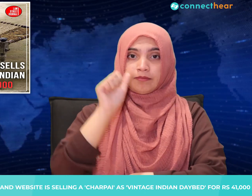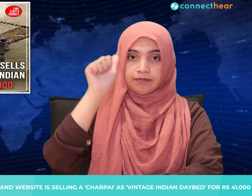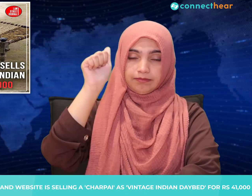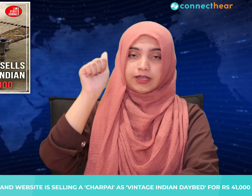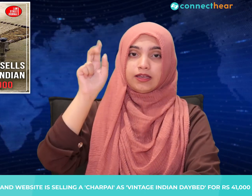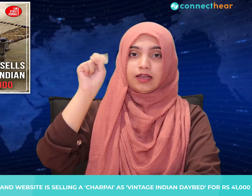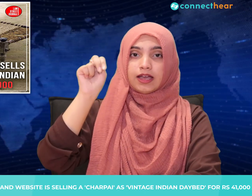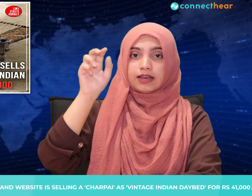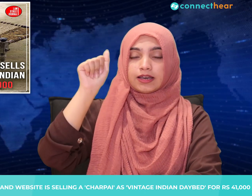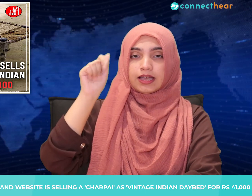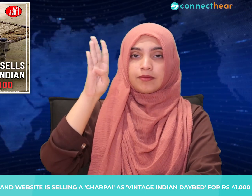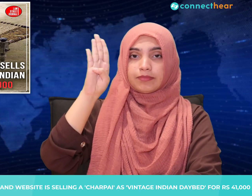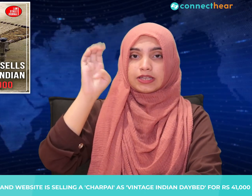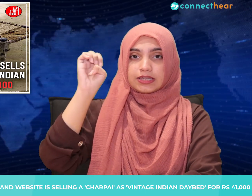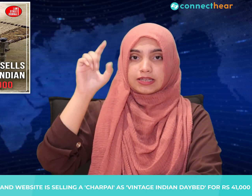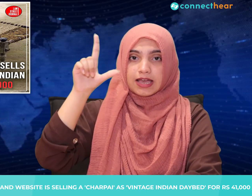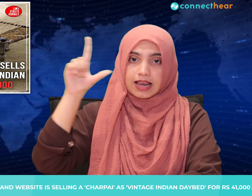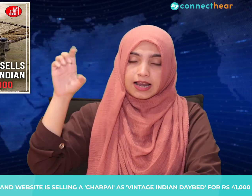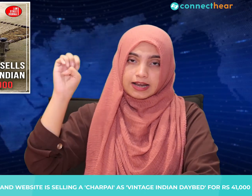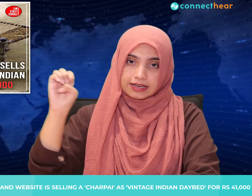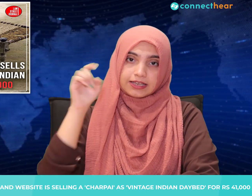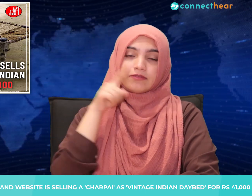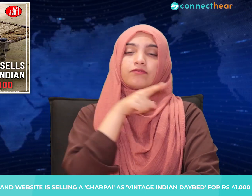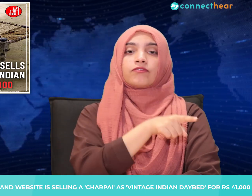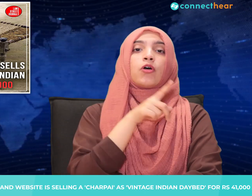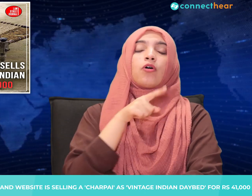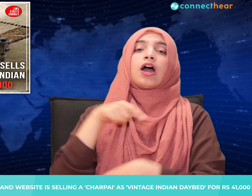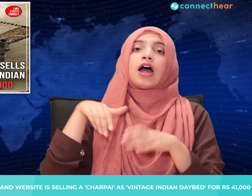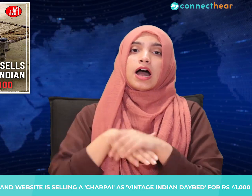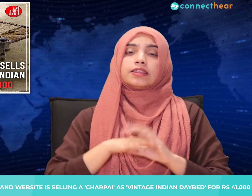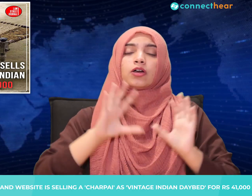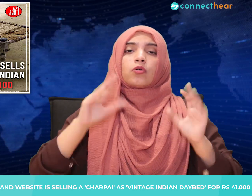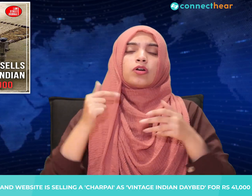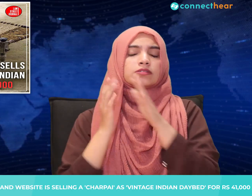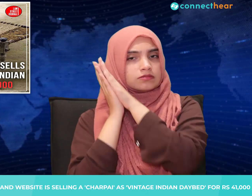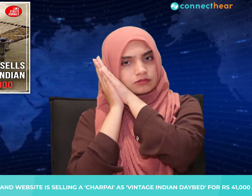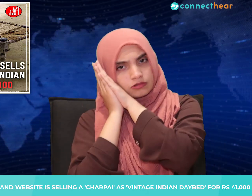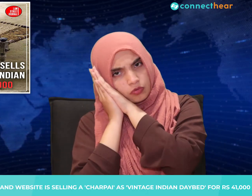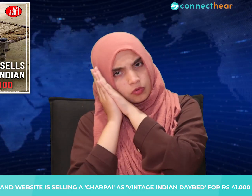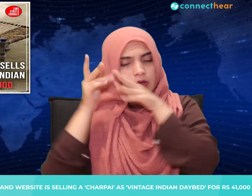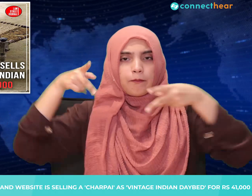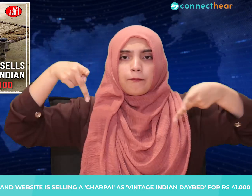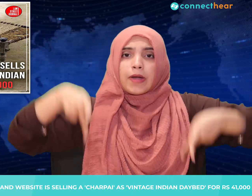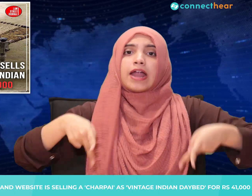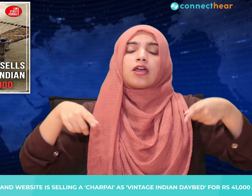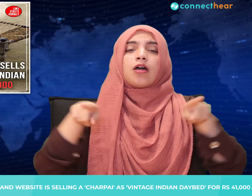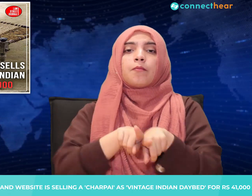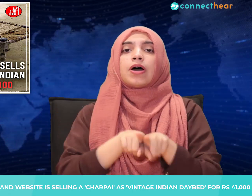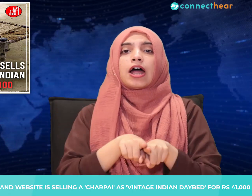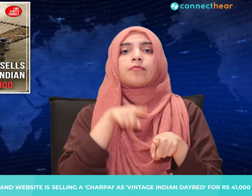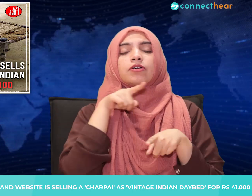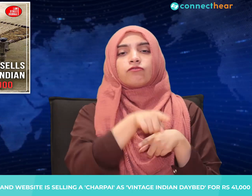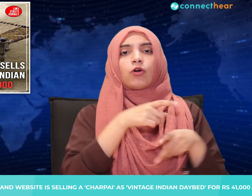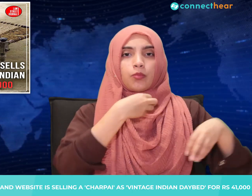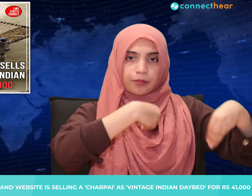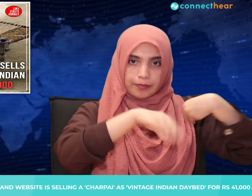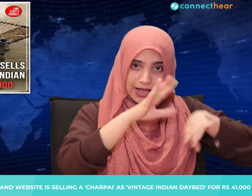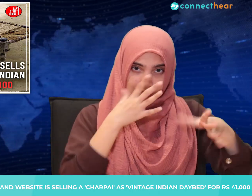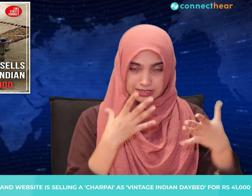is selling the common Indian string cot as vintage Indian daybed, complete with the old